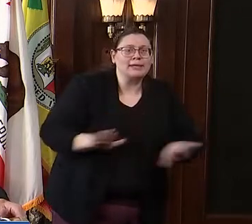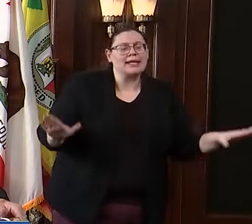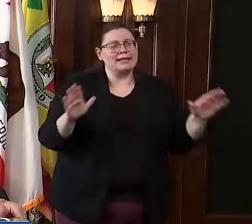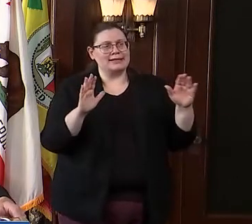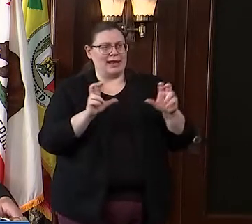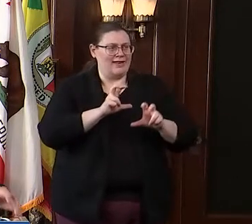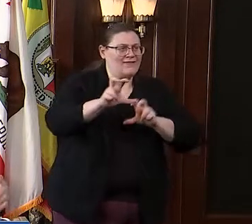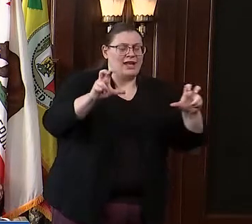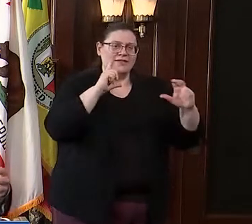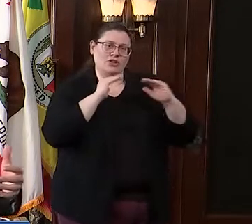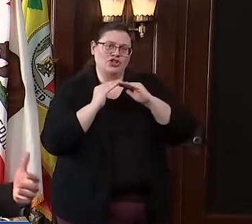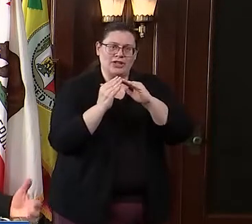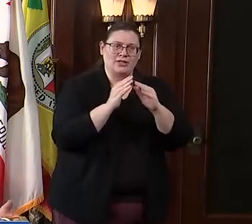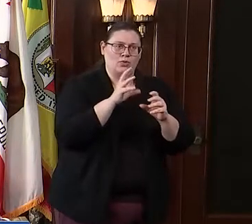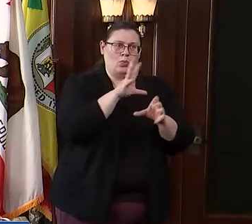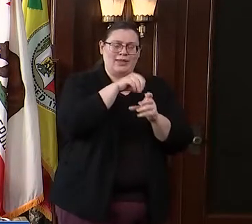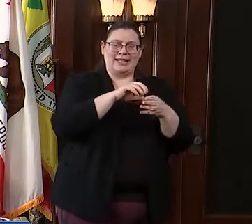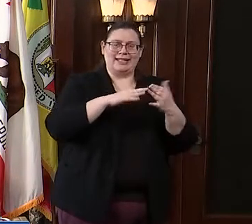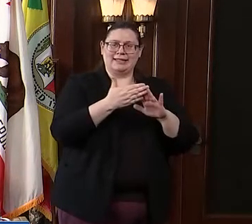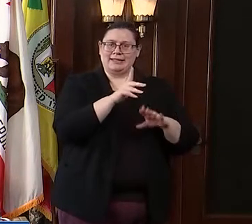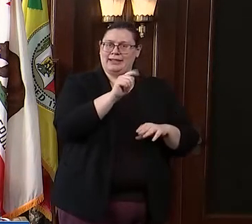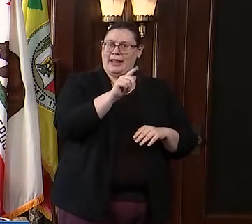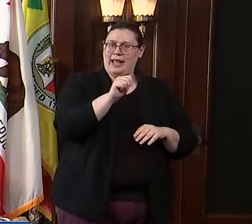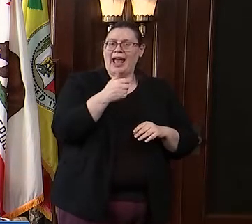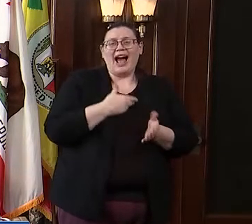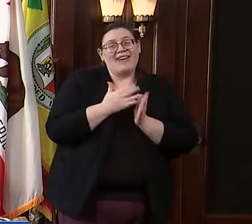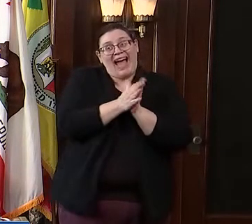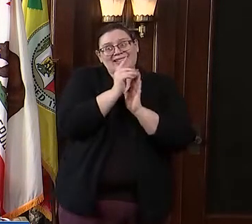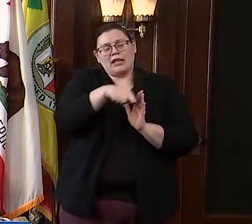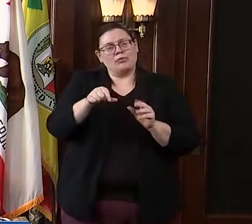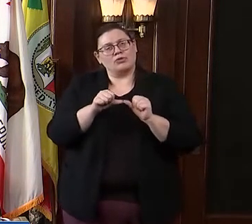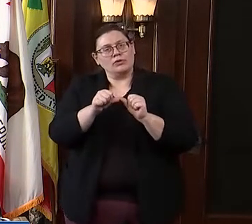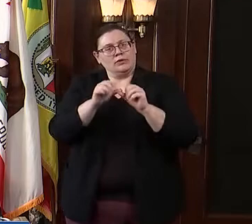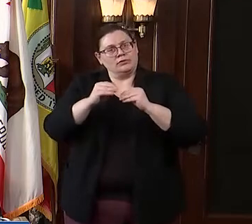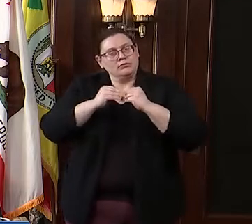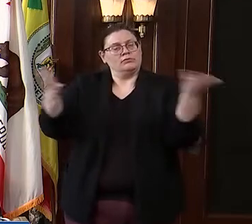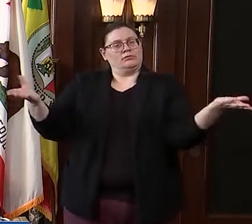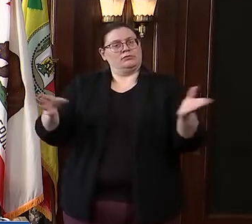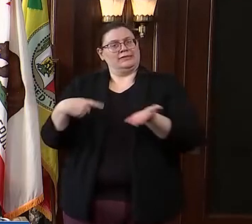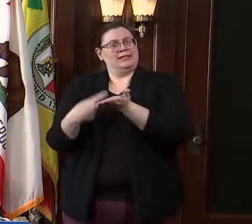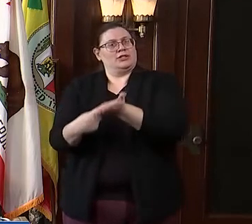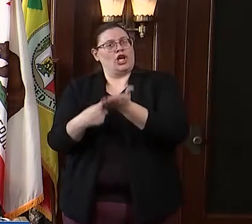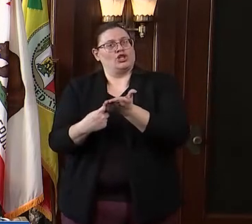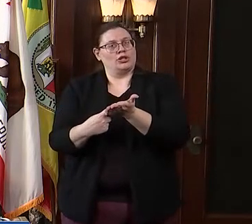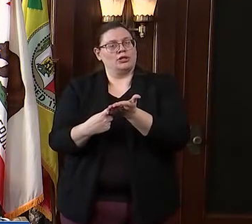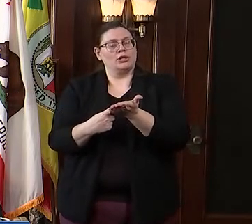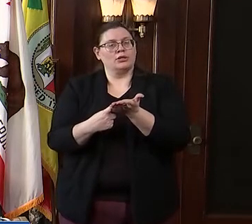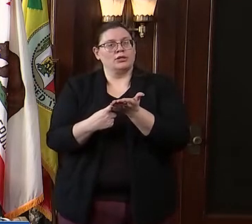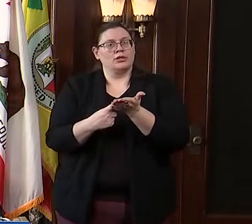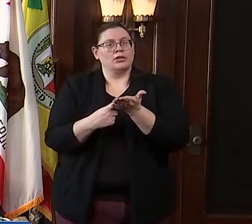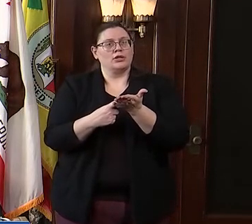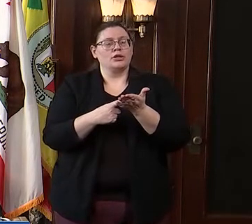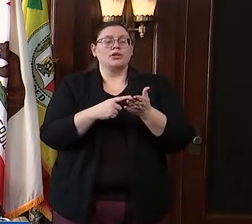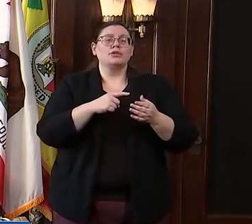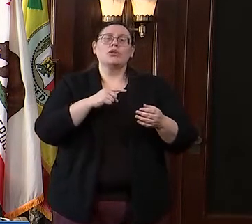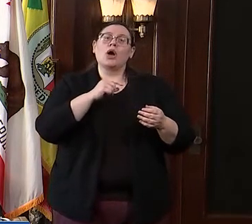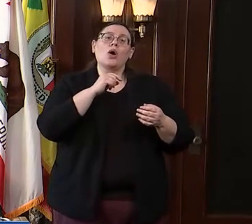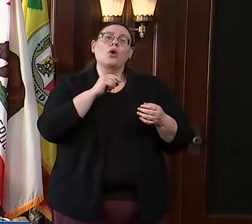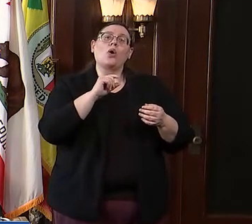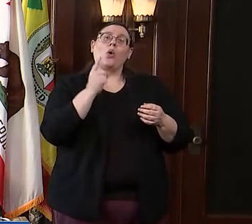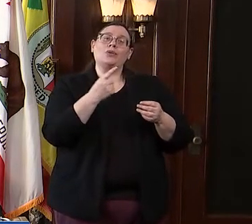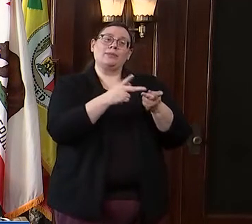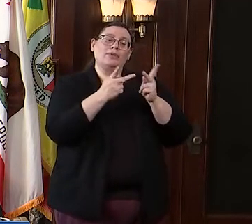city, I've asked them to multiply these conversations so that we have a place not just to express our